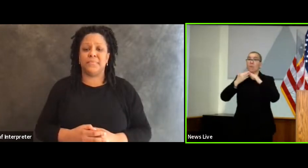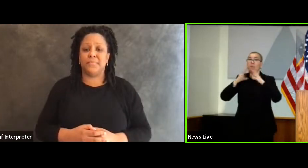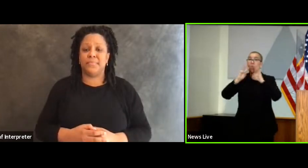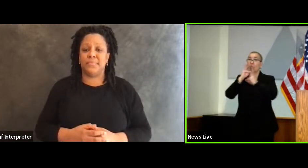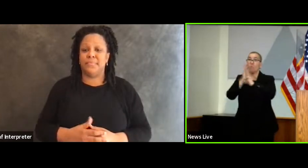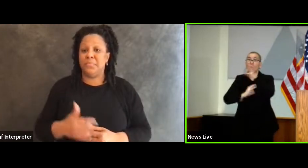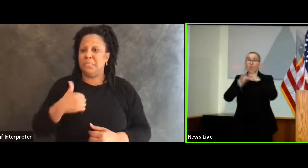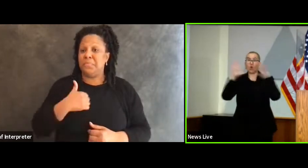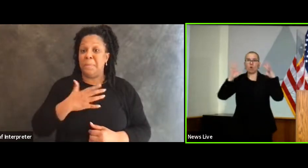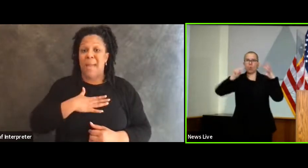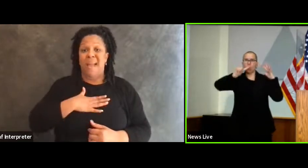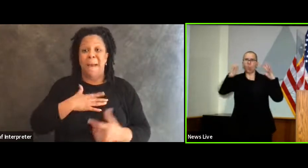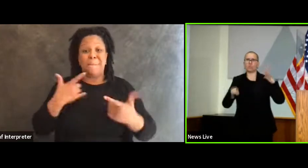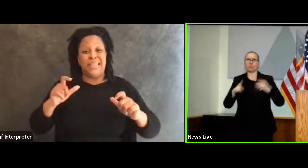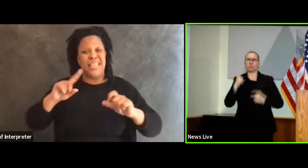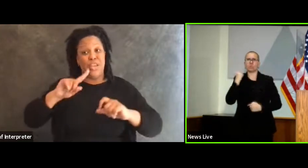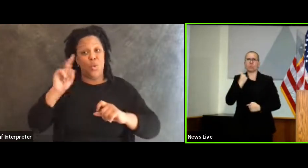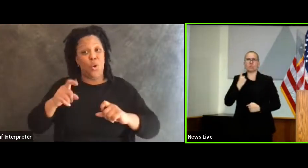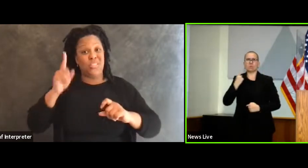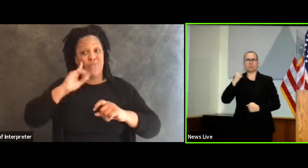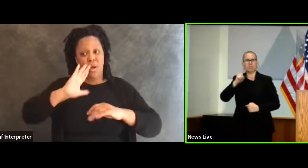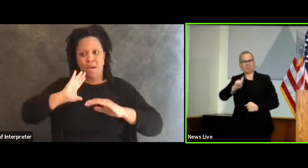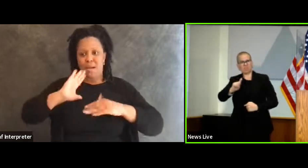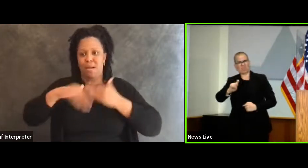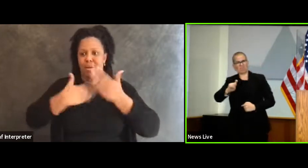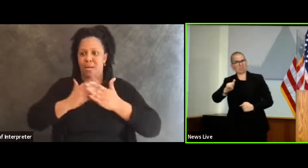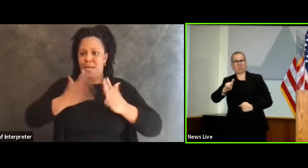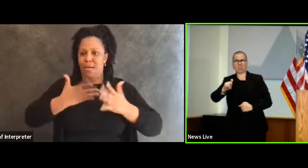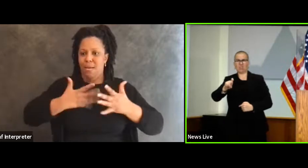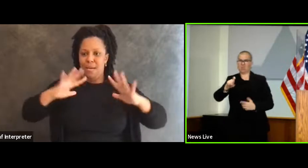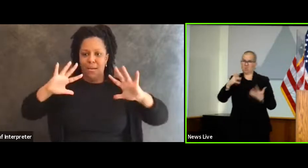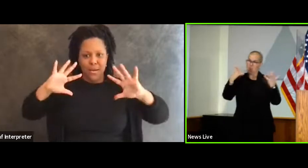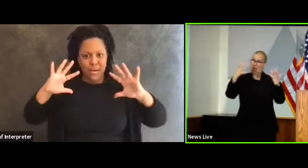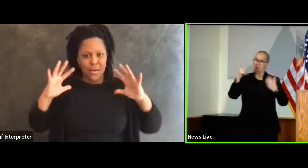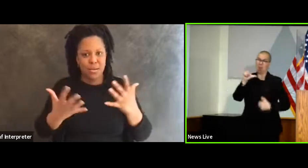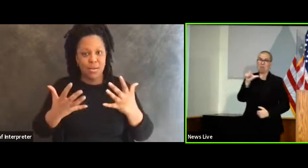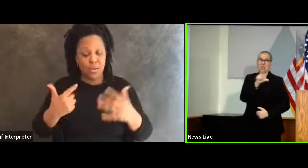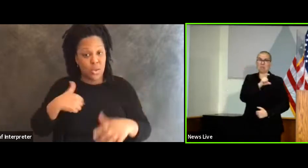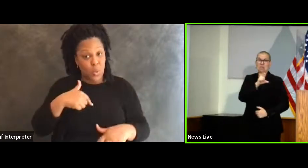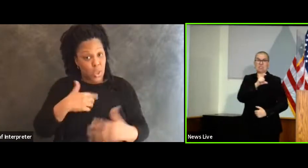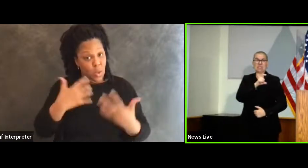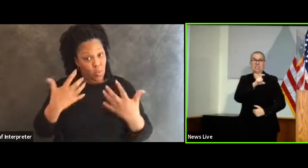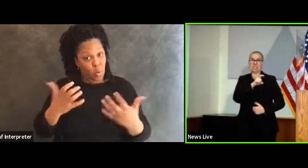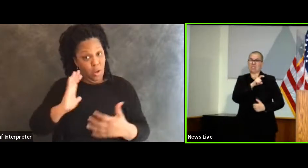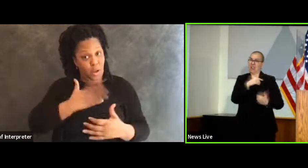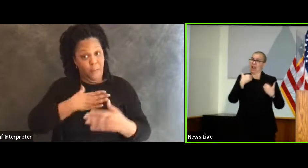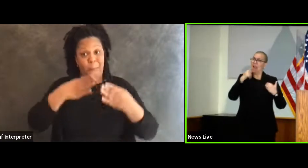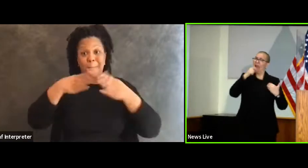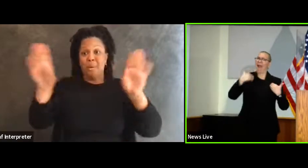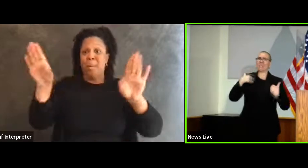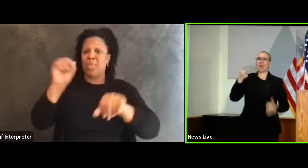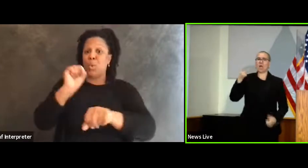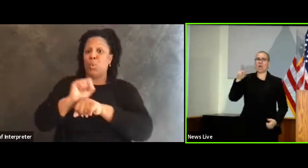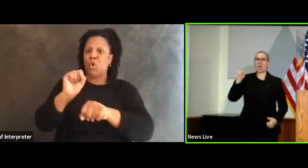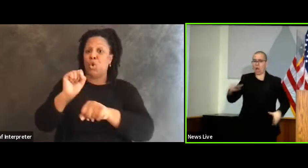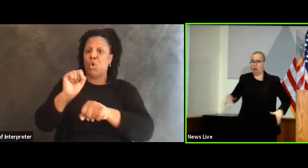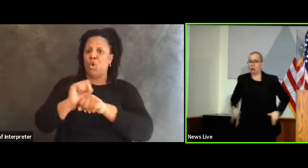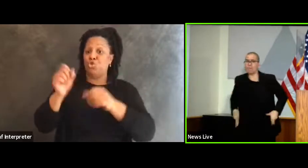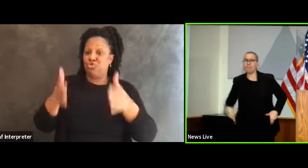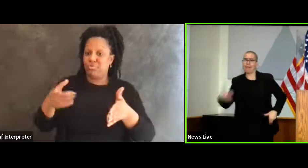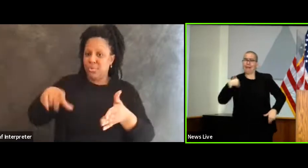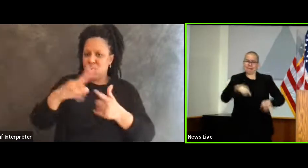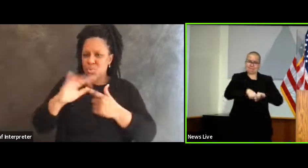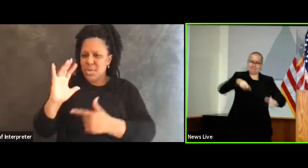want armed public agents going out of their way